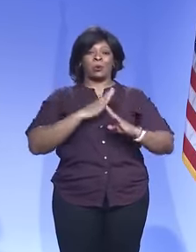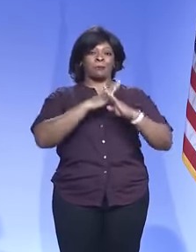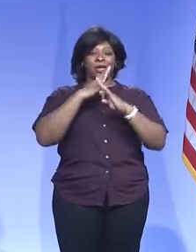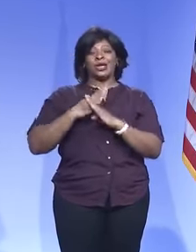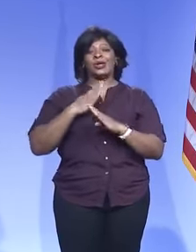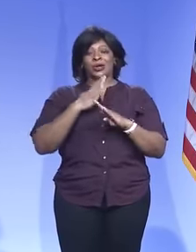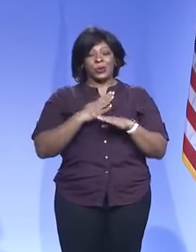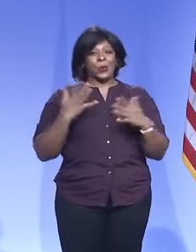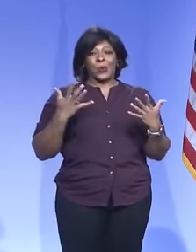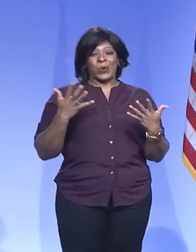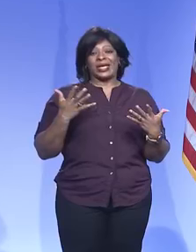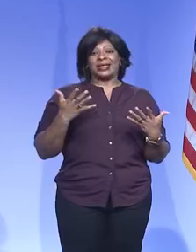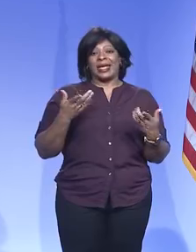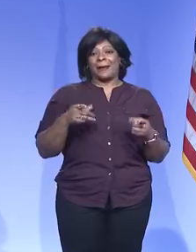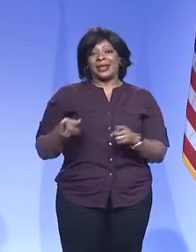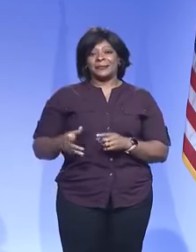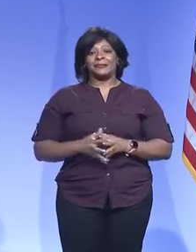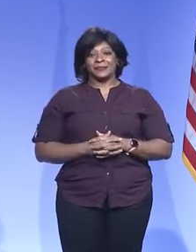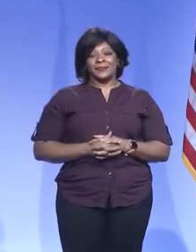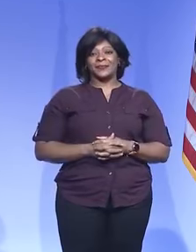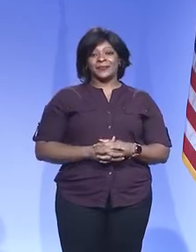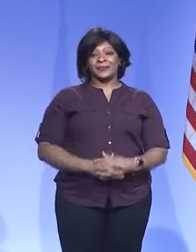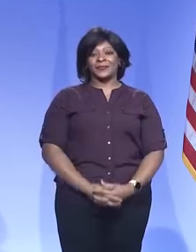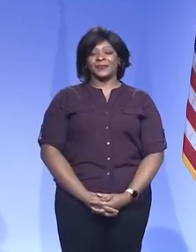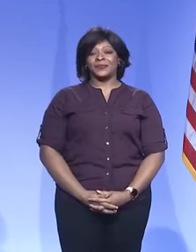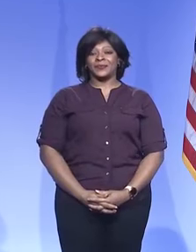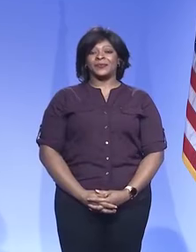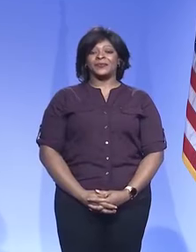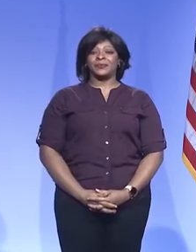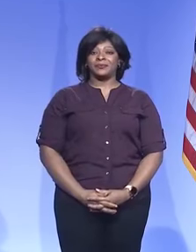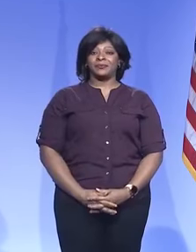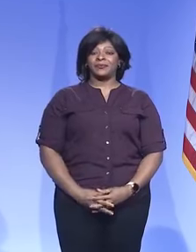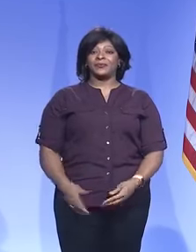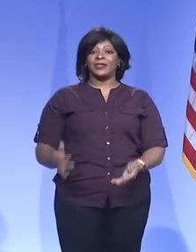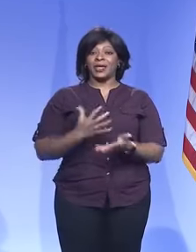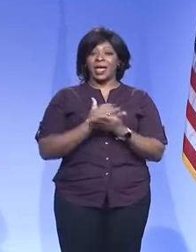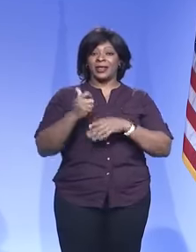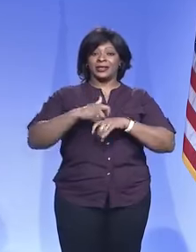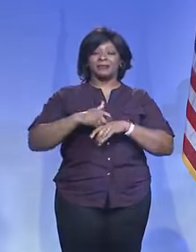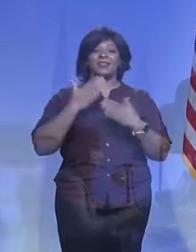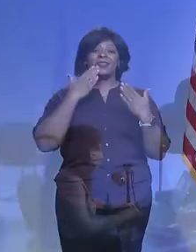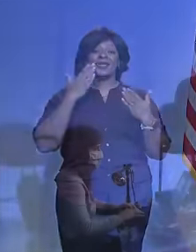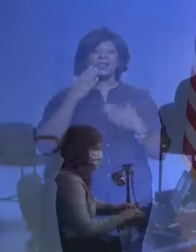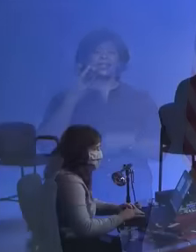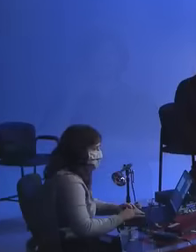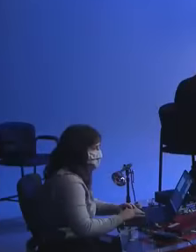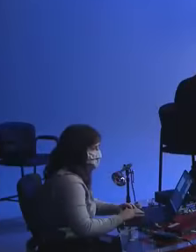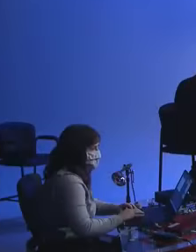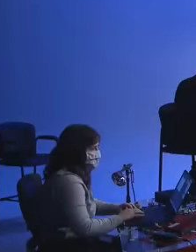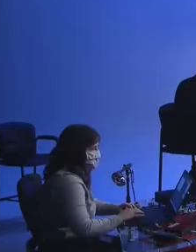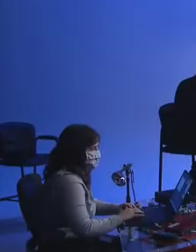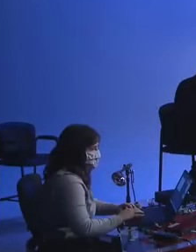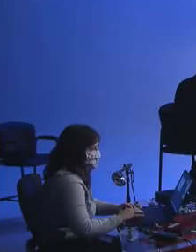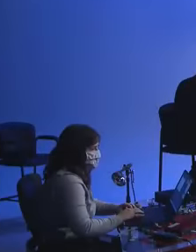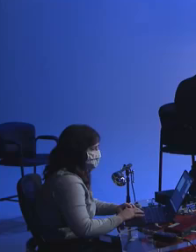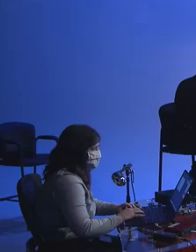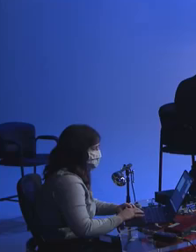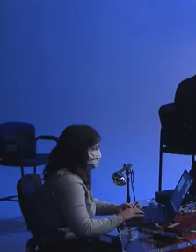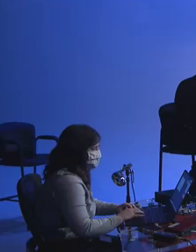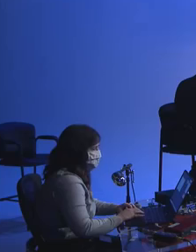barriers whatsoever. All right, we are out of time. Thanks, everyone. We will see you back here on Thursday.